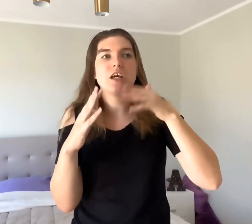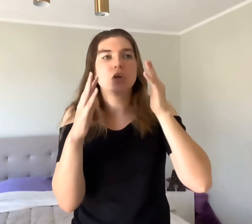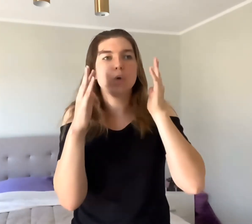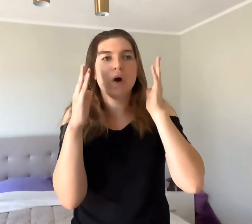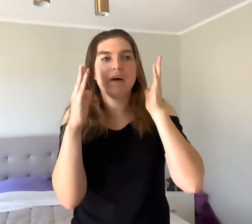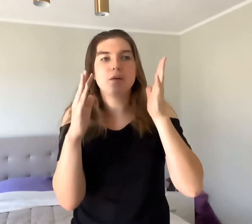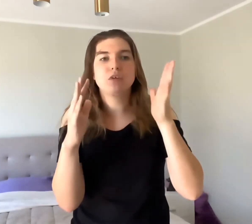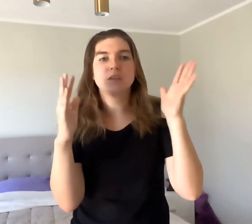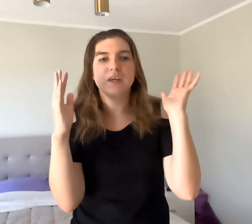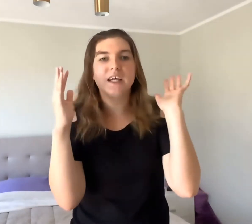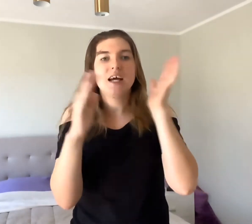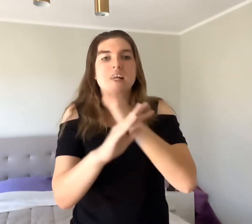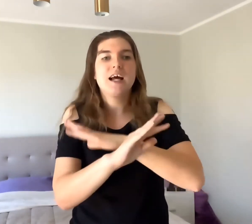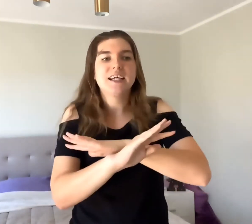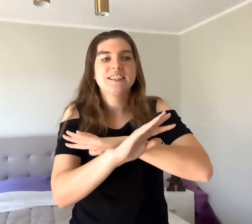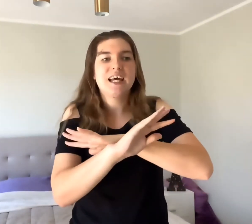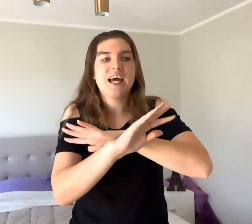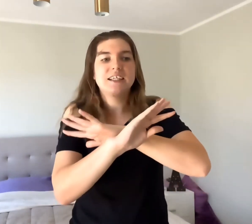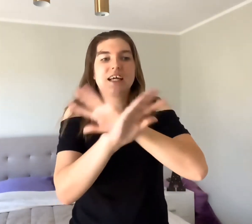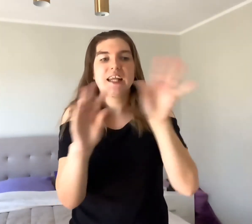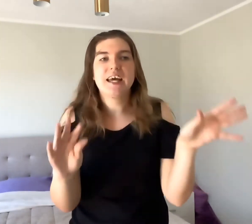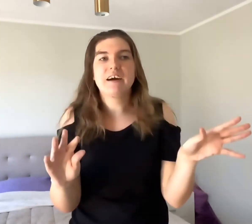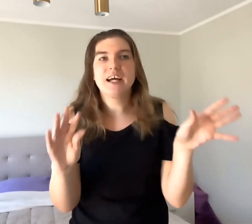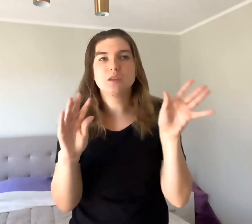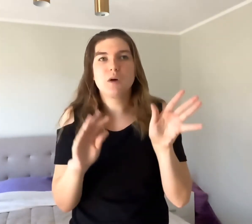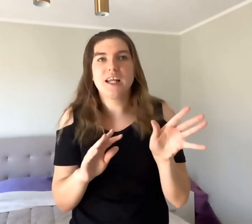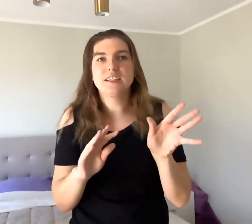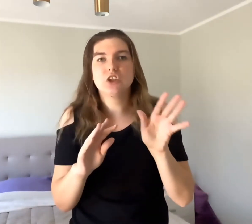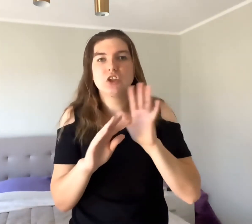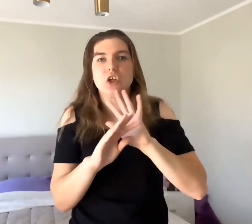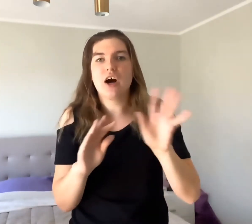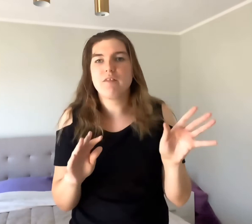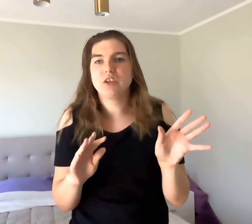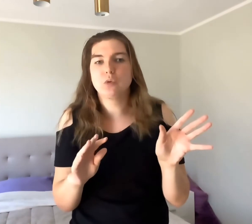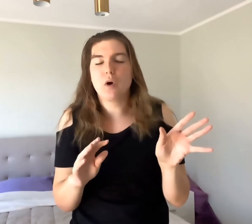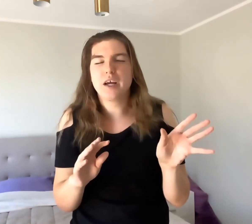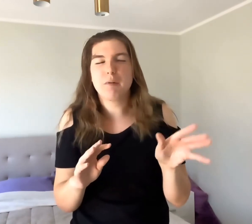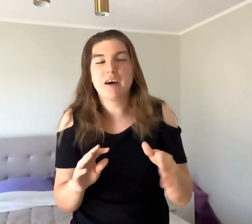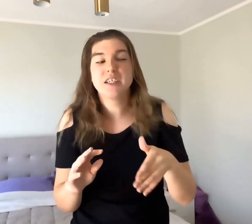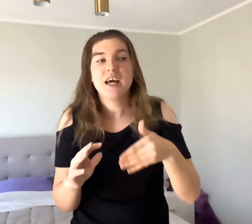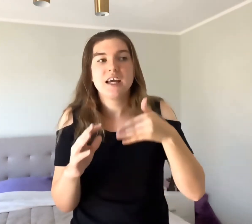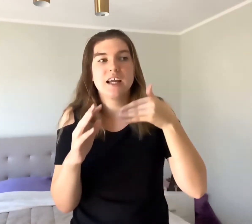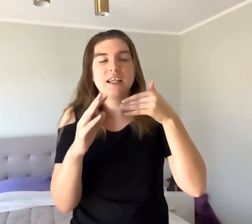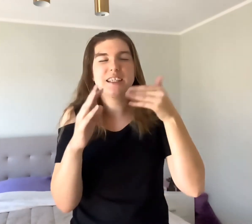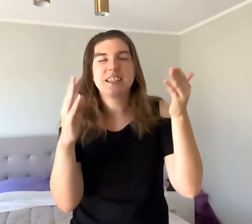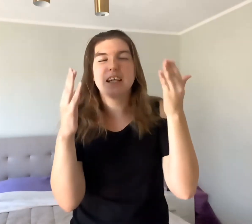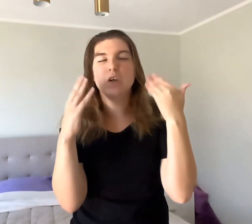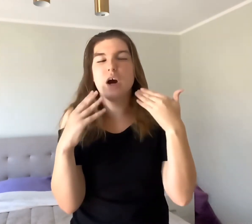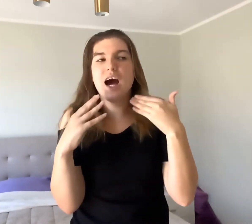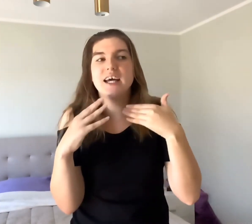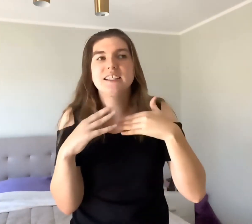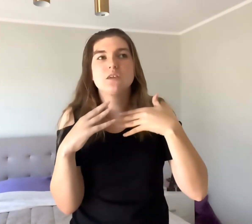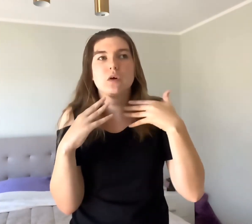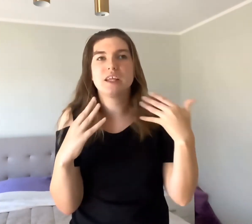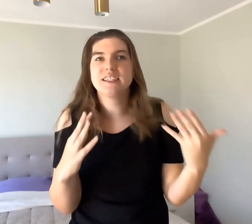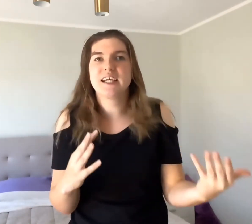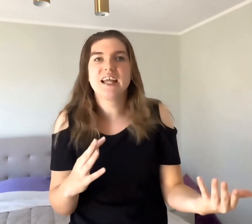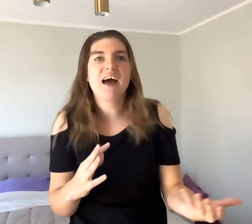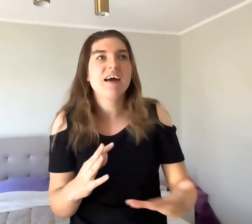you are able to be nice and clear, as well as just not having to worry about getting the sun in your eyes or things like that. If